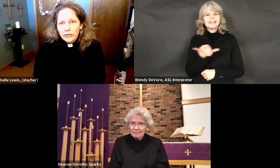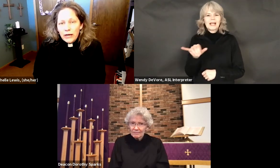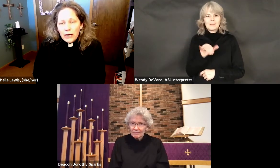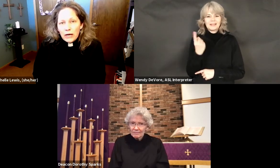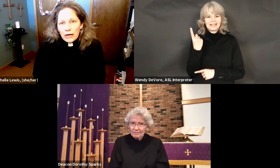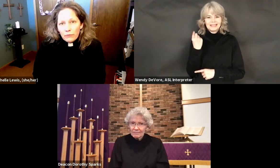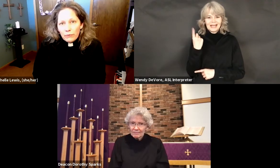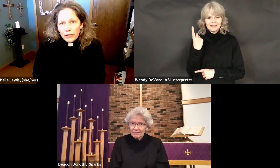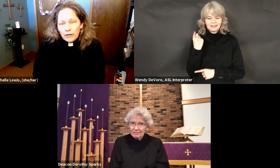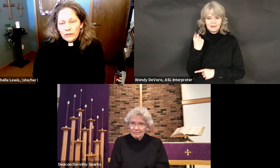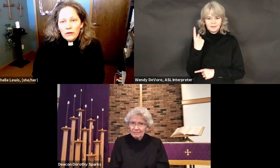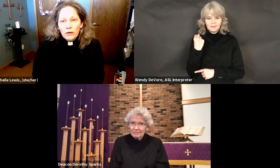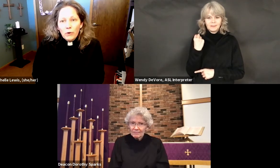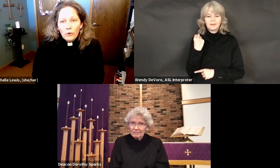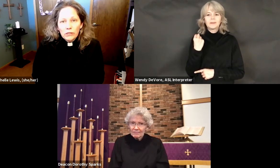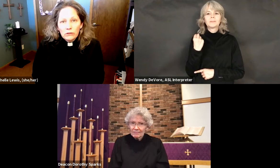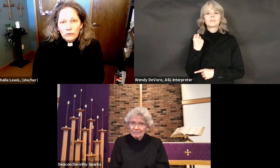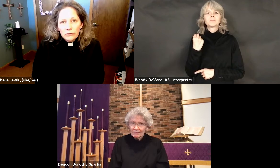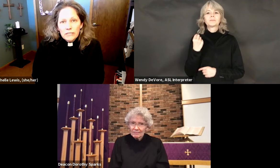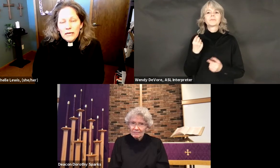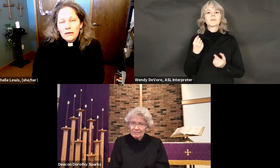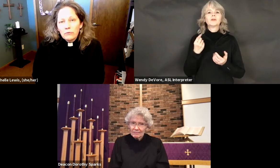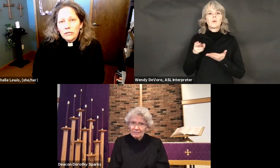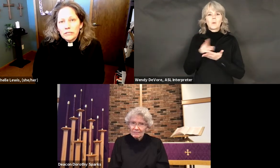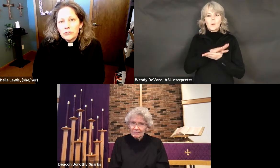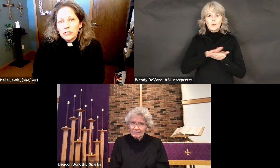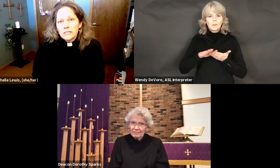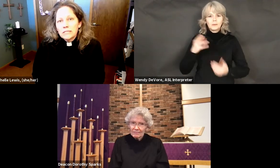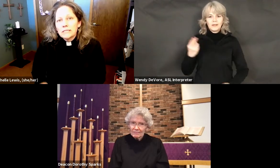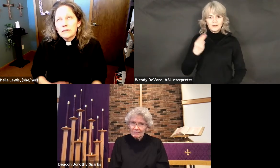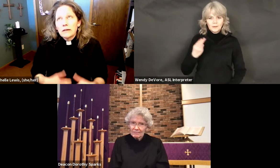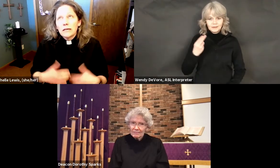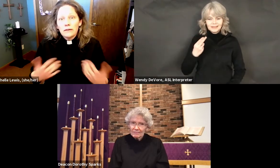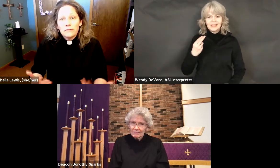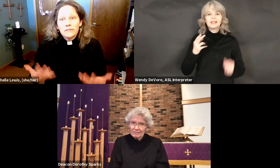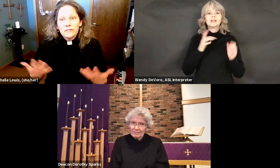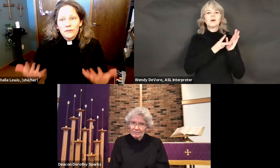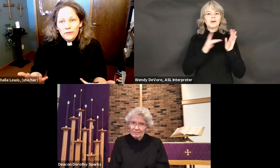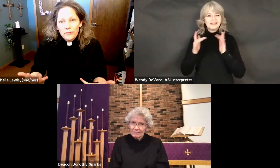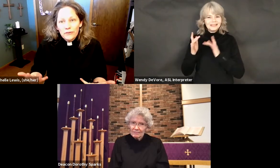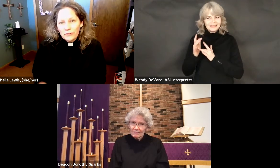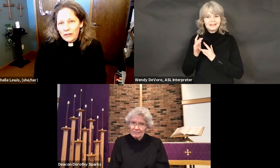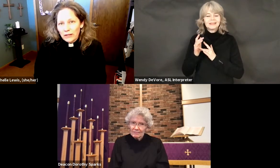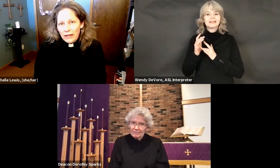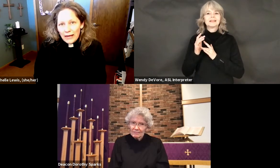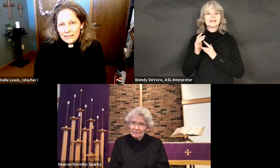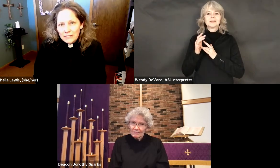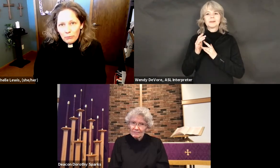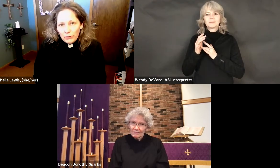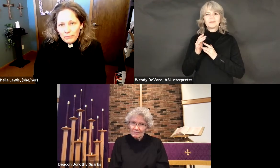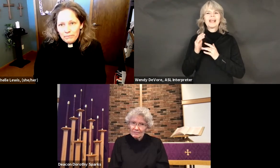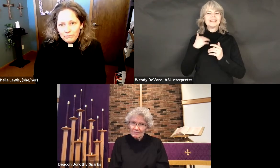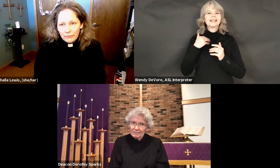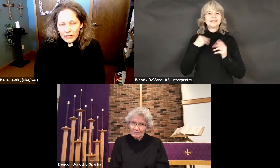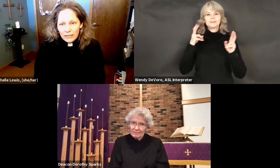year with Holy Thursday when Jesus gives the Last